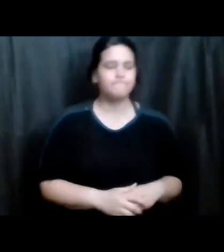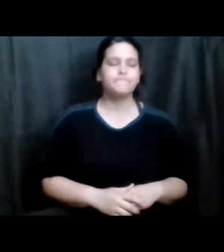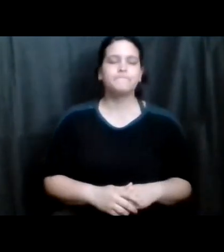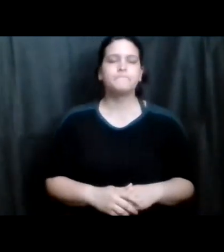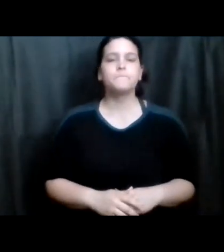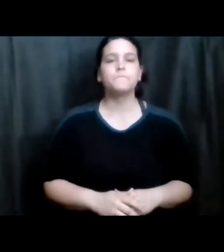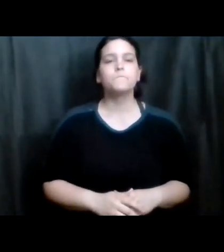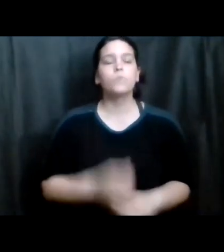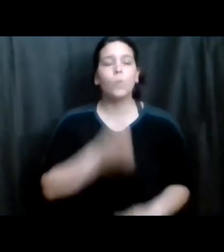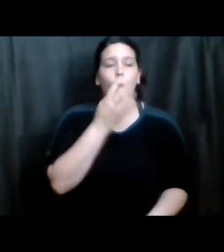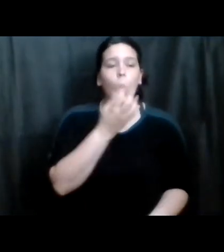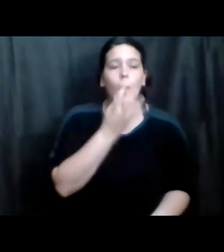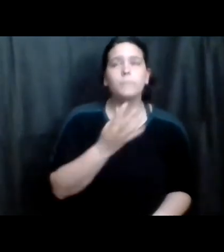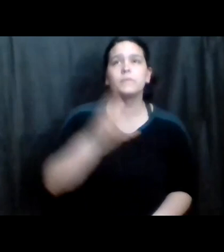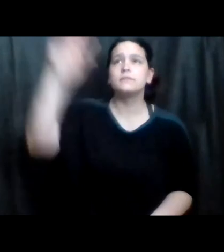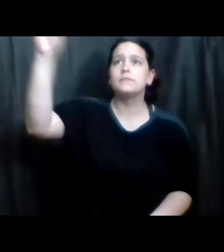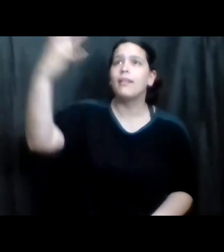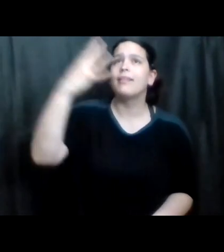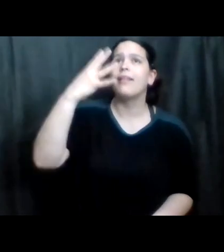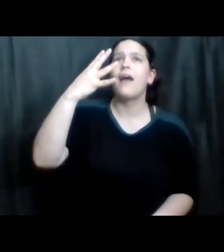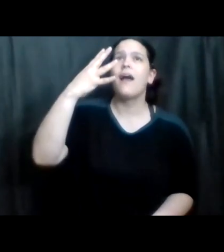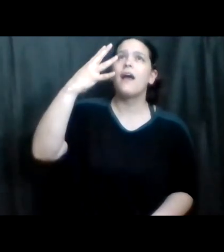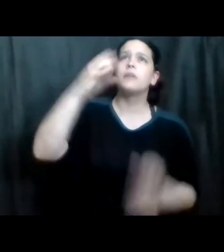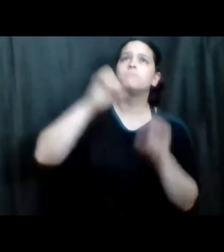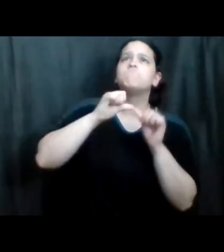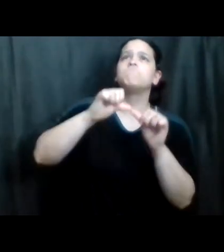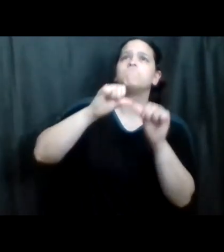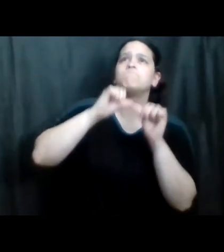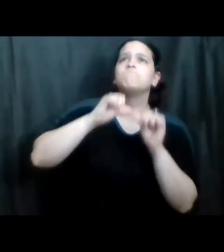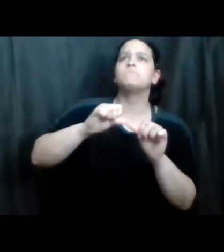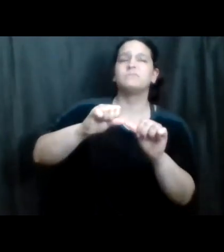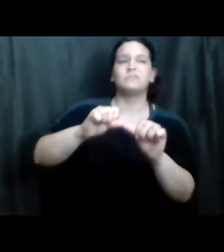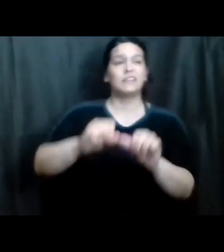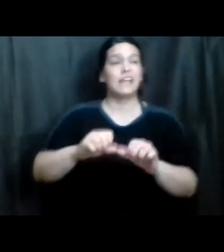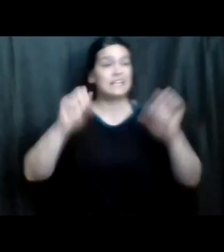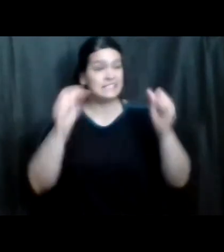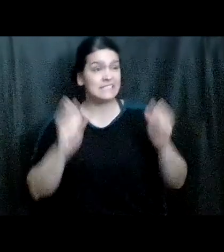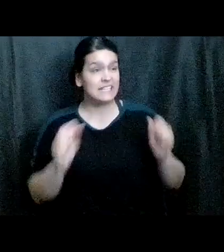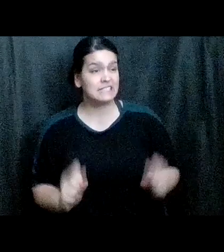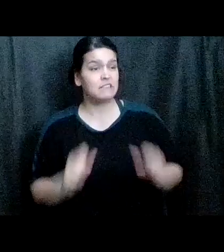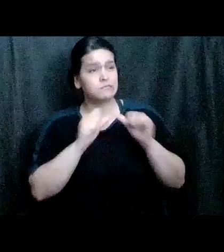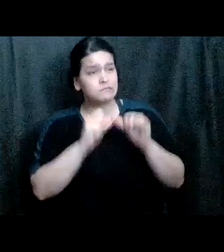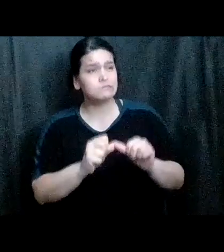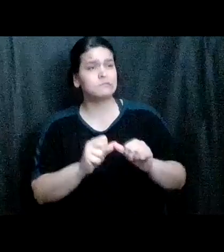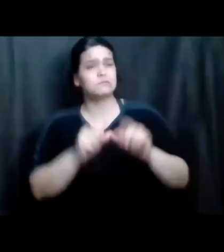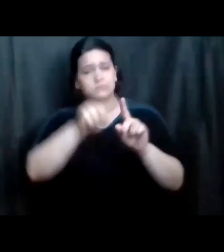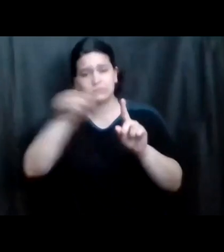Warmth and sunlight never cease, even as seasonal songs rain down in carefully measured cycles that only seeds remember